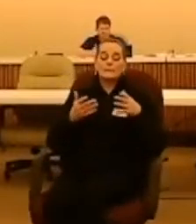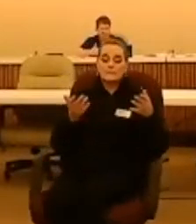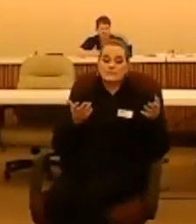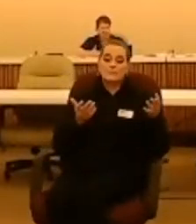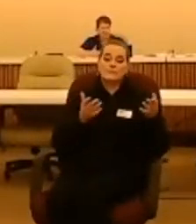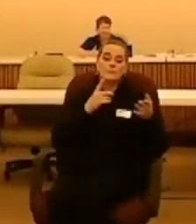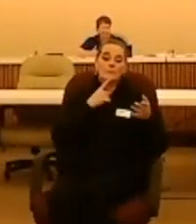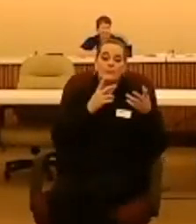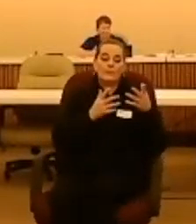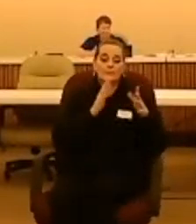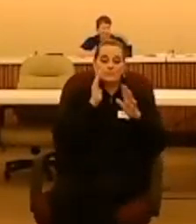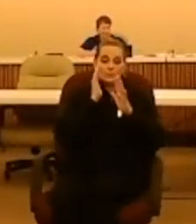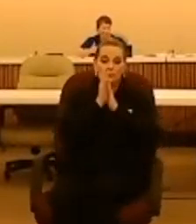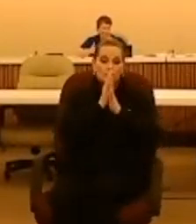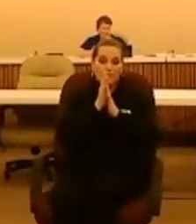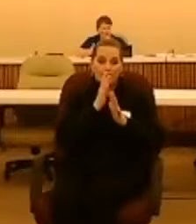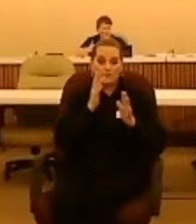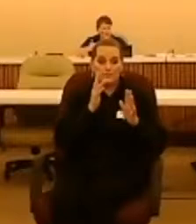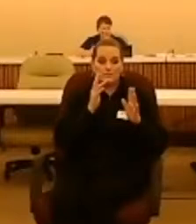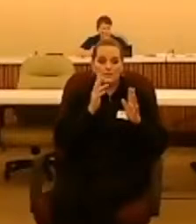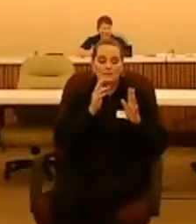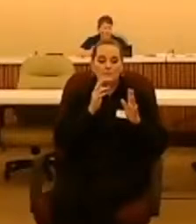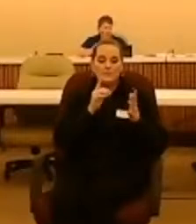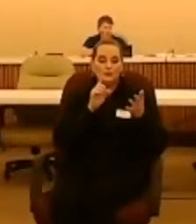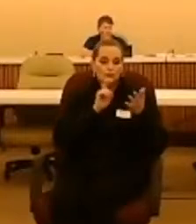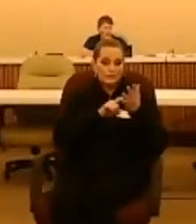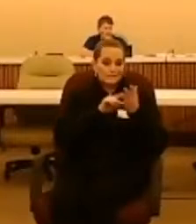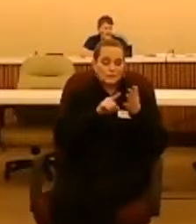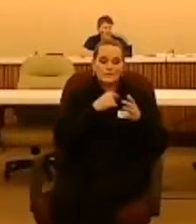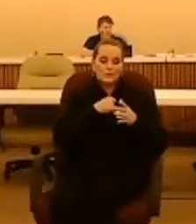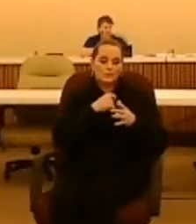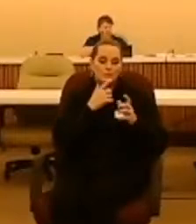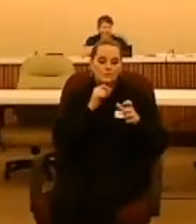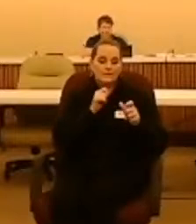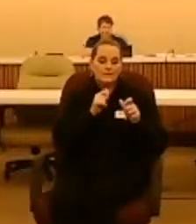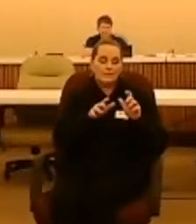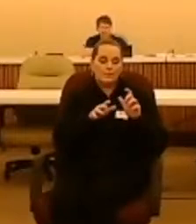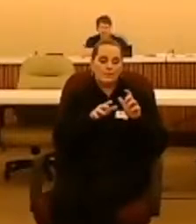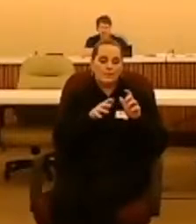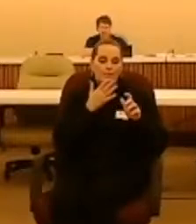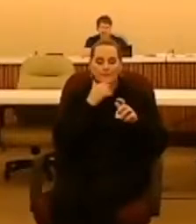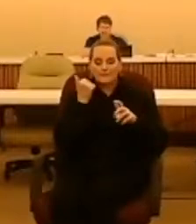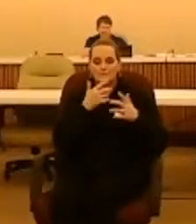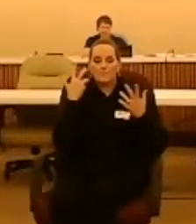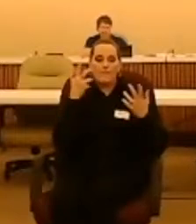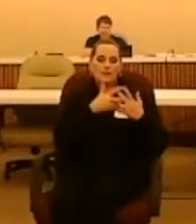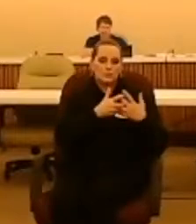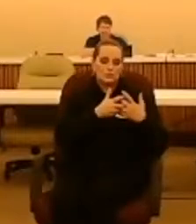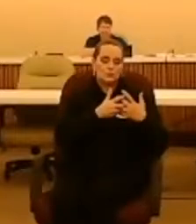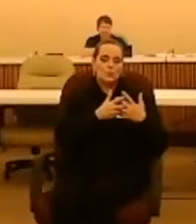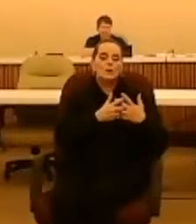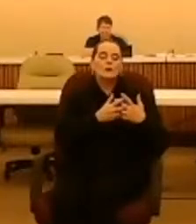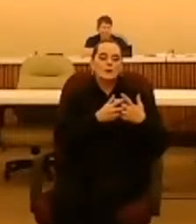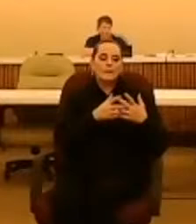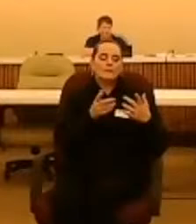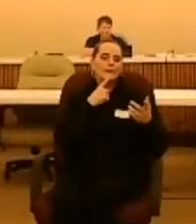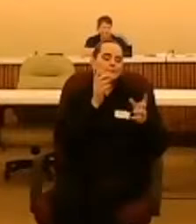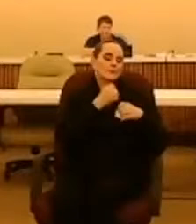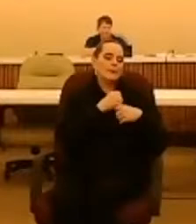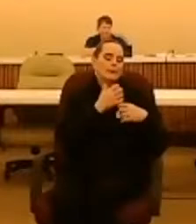the traffic consultant is doing, is basically finding the best match for that, and it'll say, it's going to